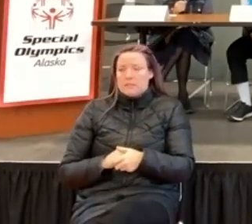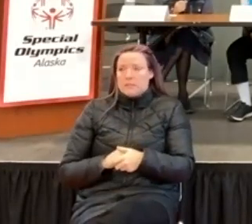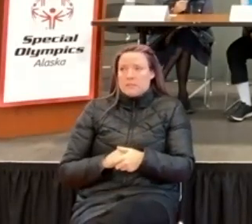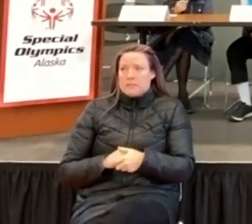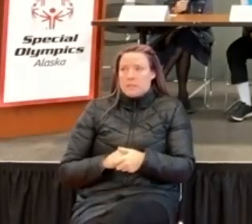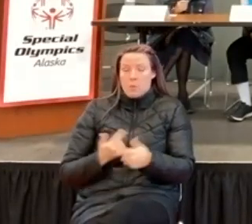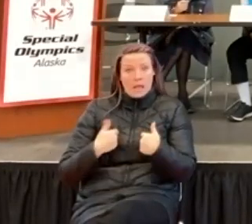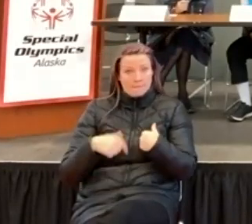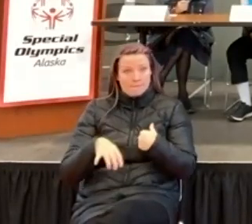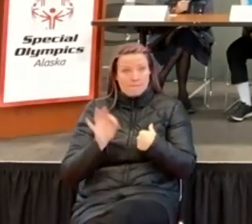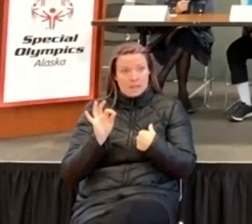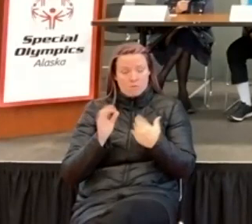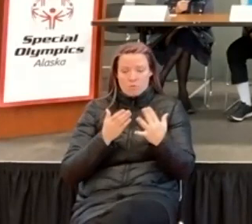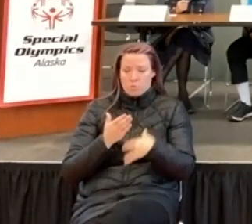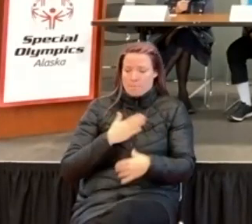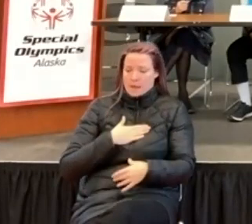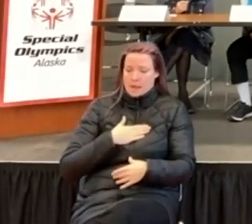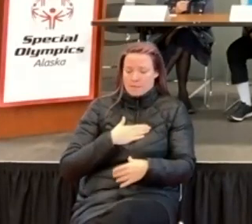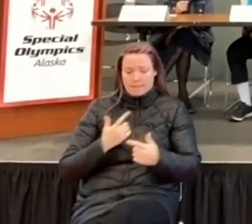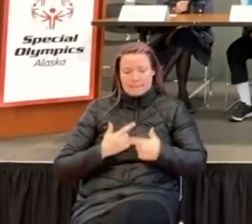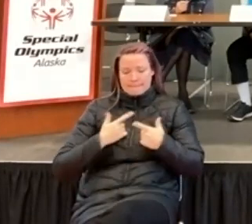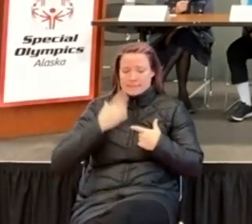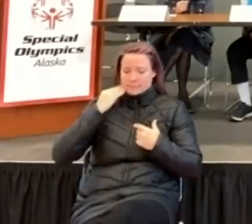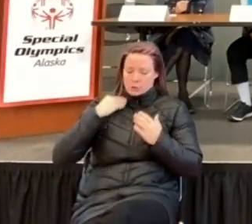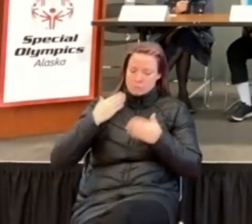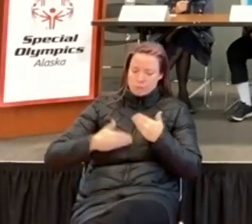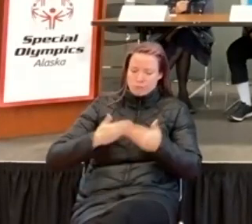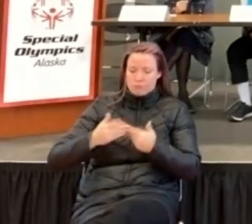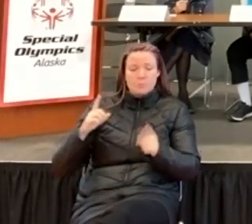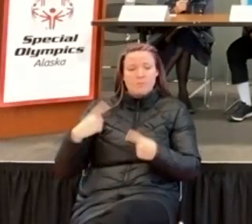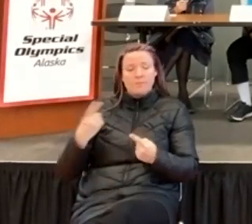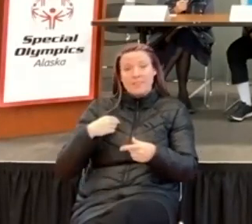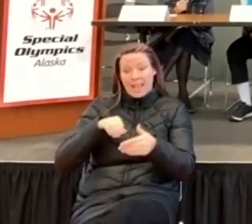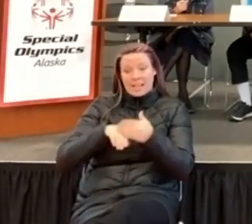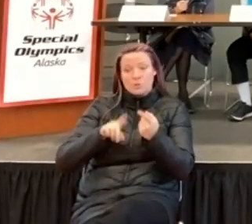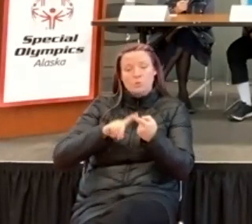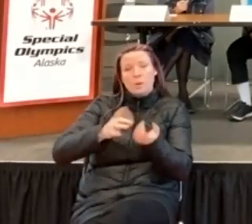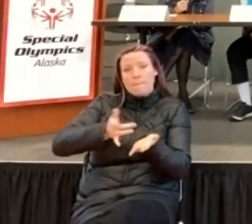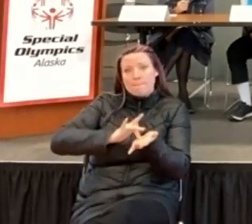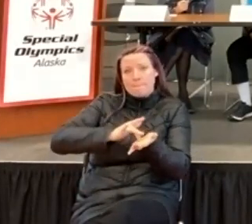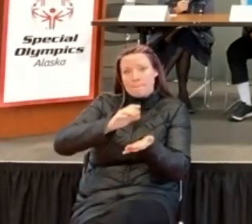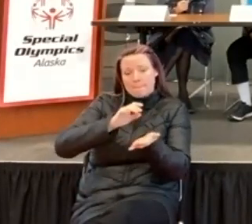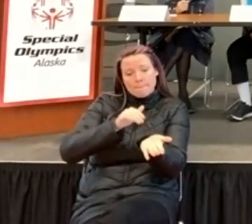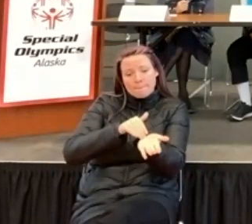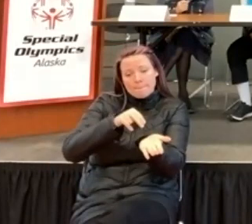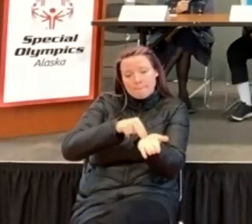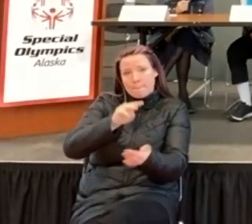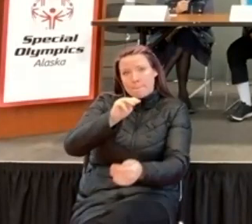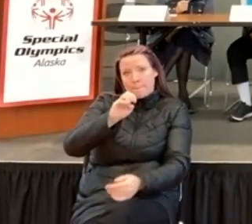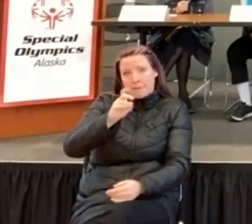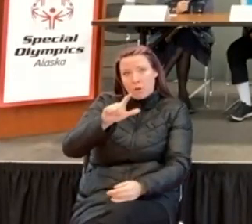What I have found through my own lived experience is access to medical care, specifically